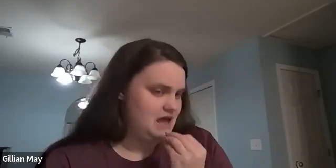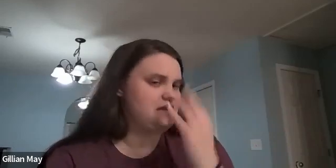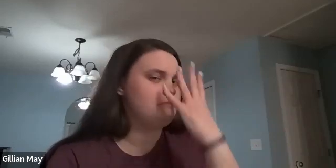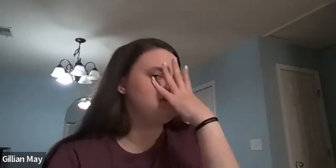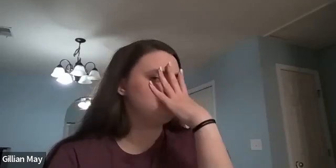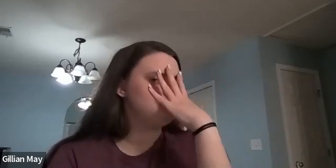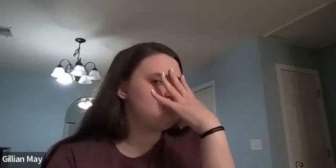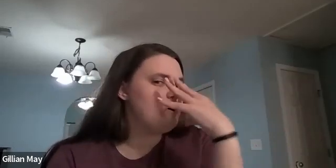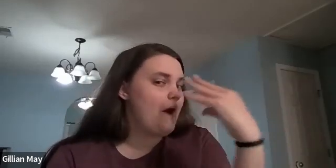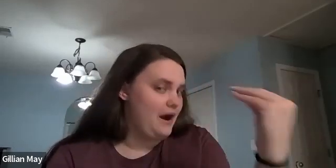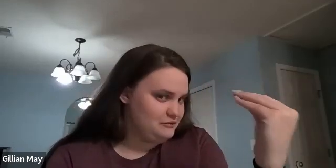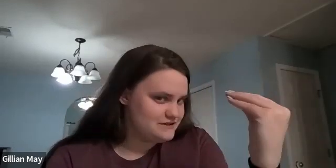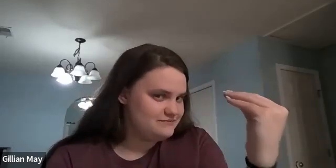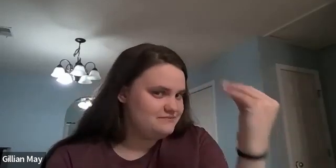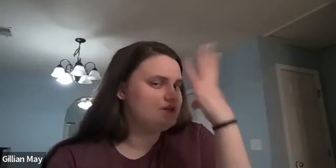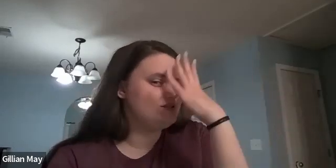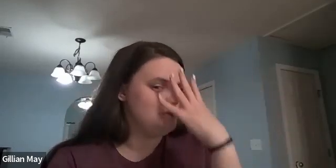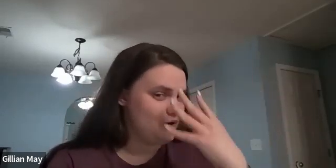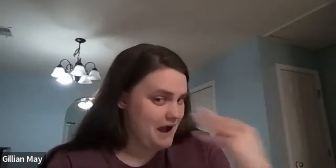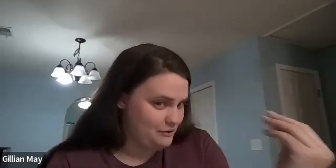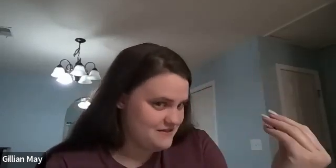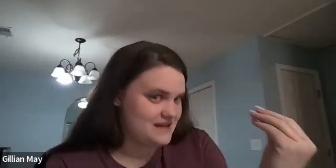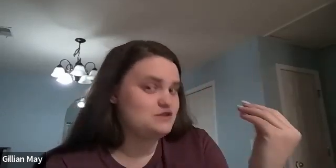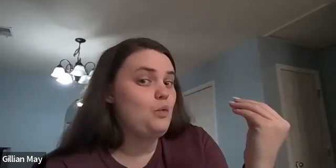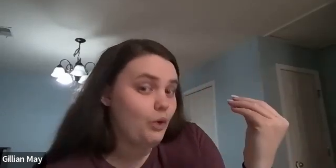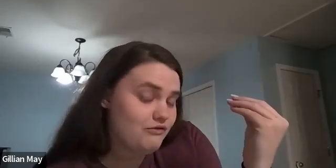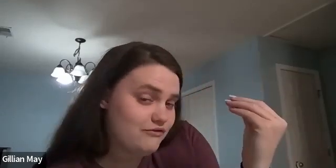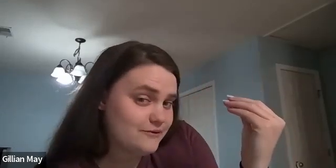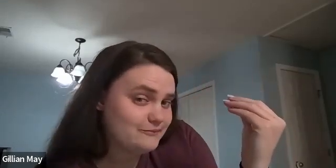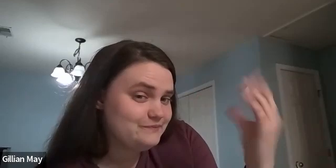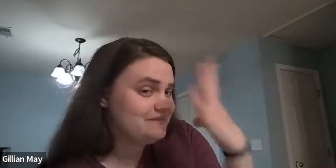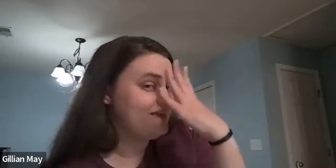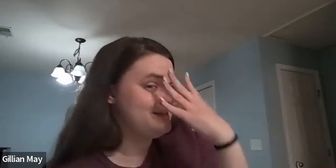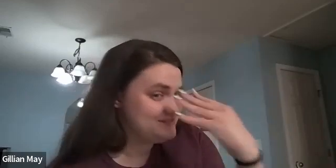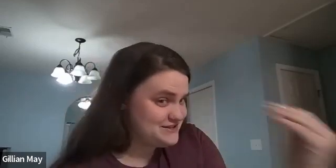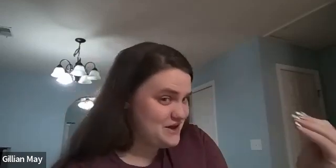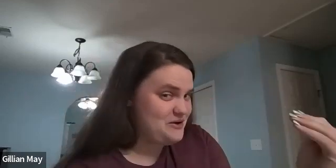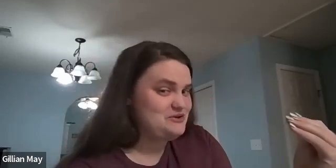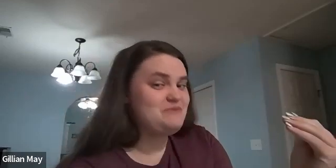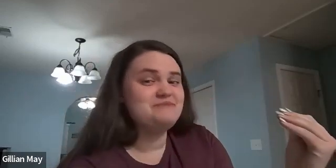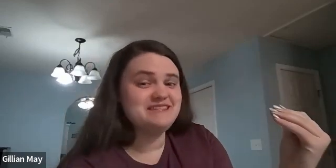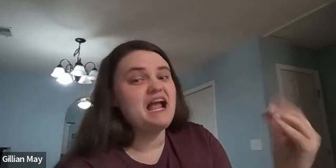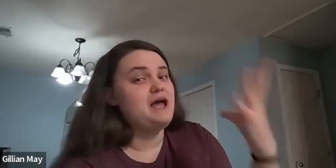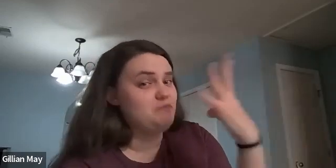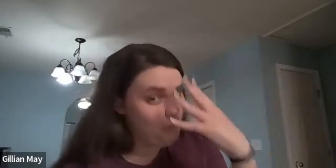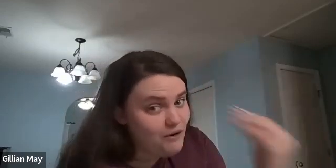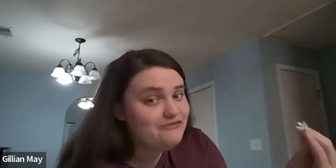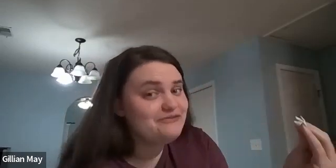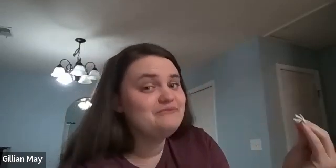And you make sure don't go out, because when you go out, that is a wolf. So you might be saying I am a wolf when